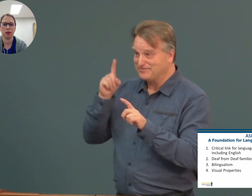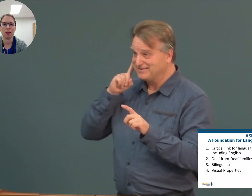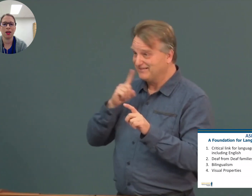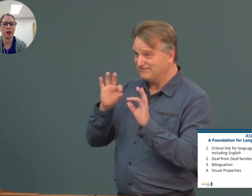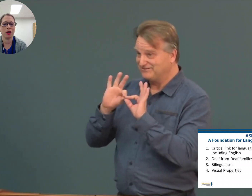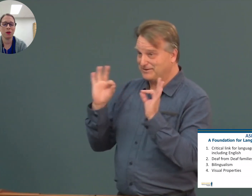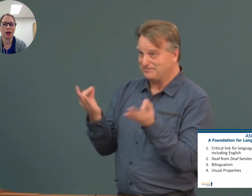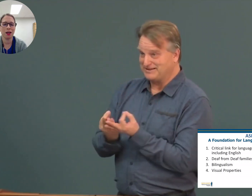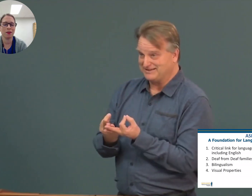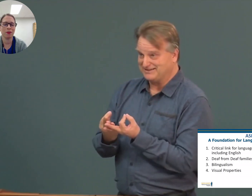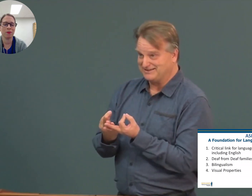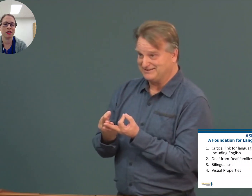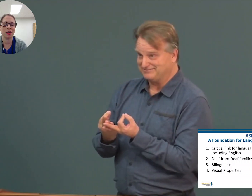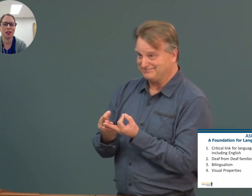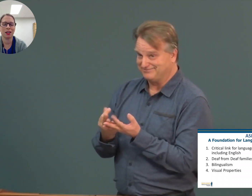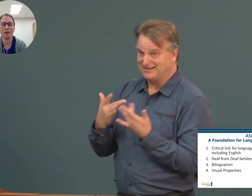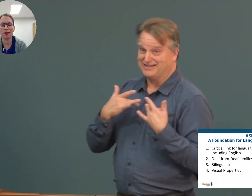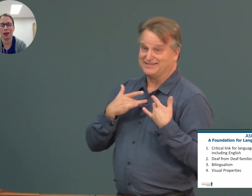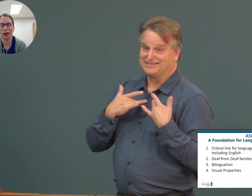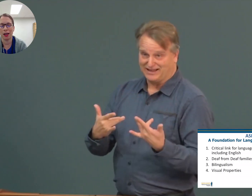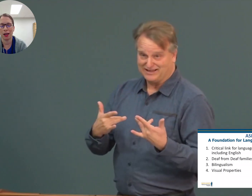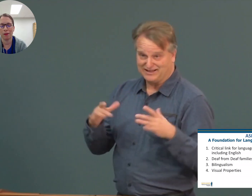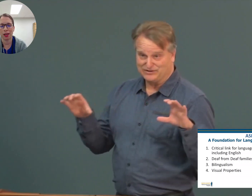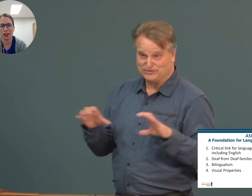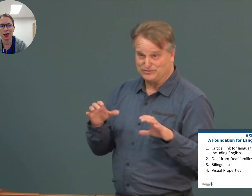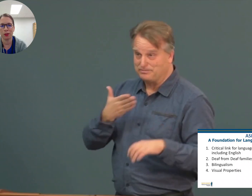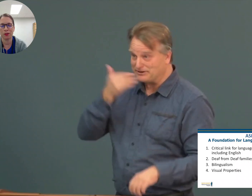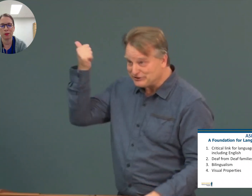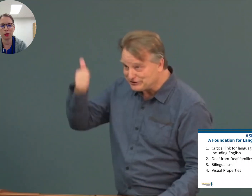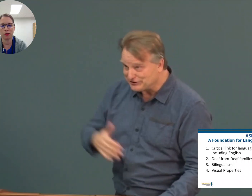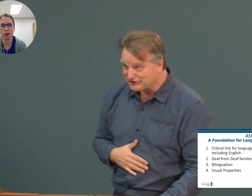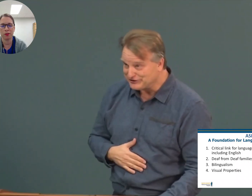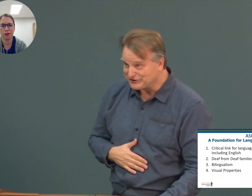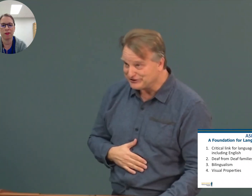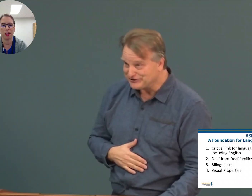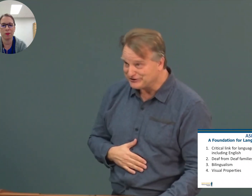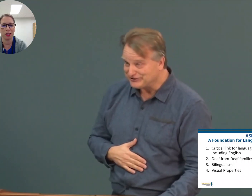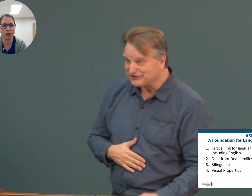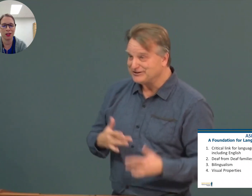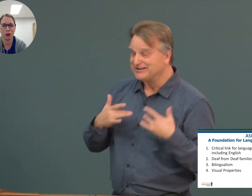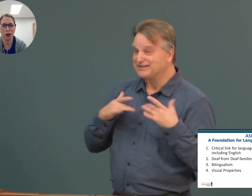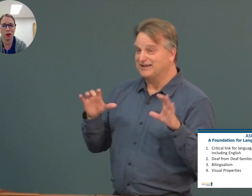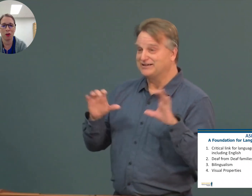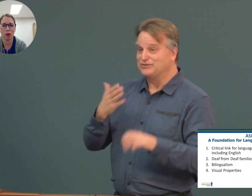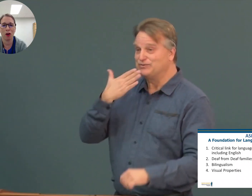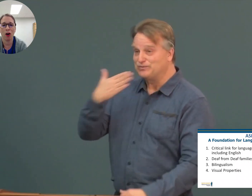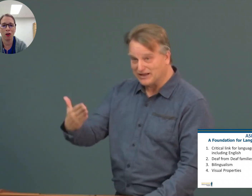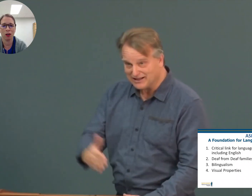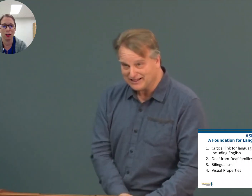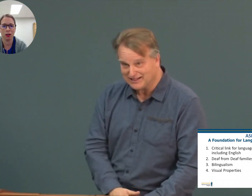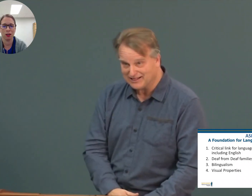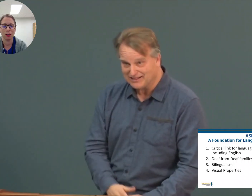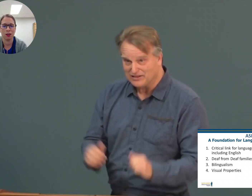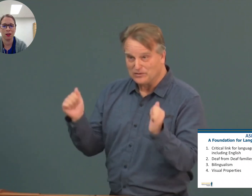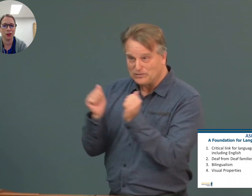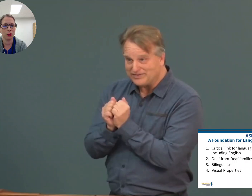And we know that from seeing examples from children from deaf families. They do better overall. They do